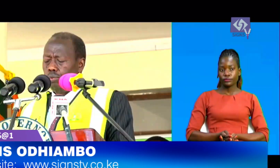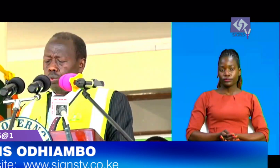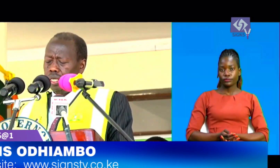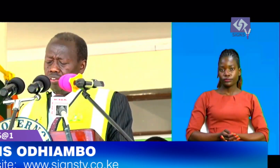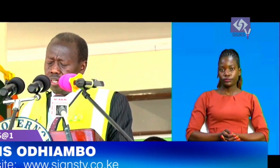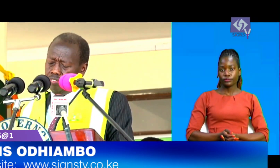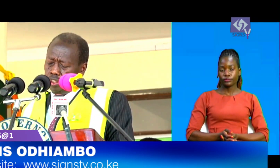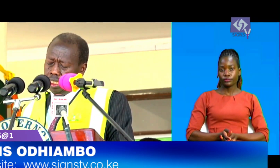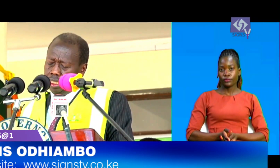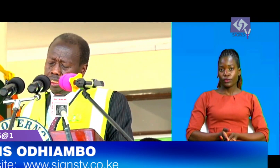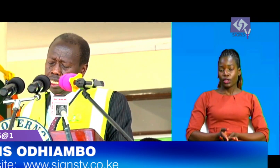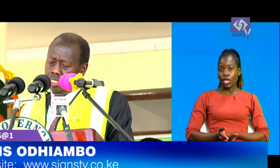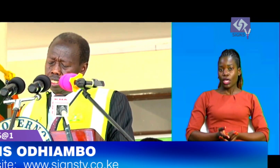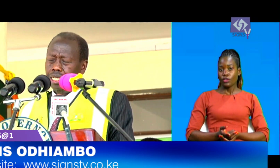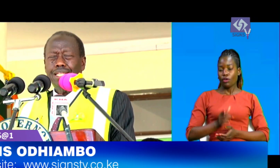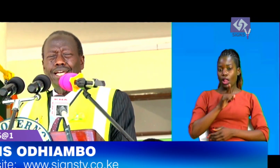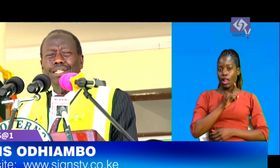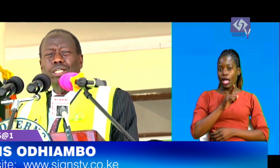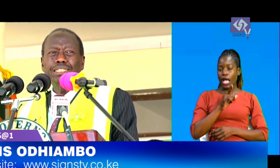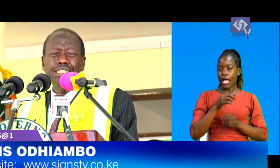We had a very unfortunate incident that